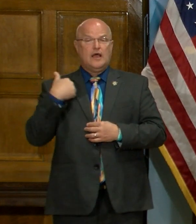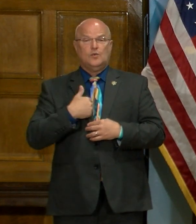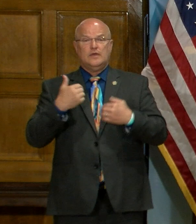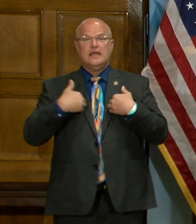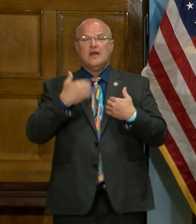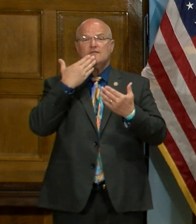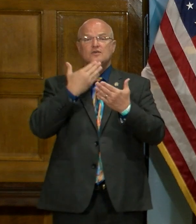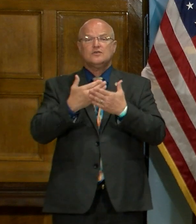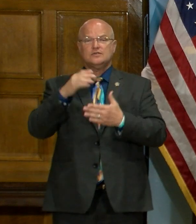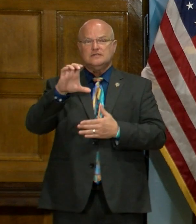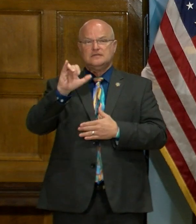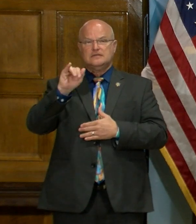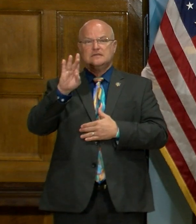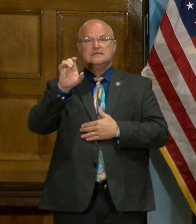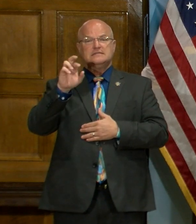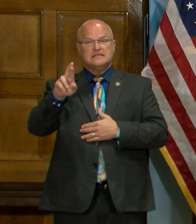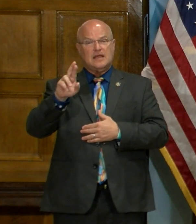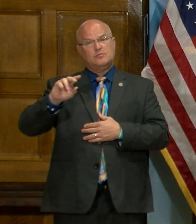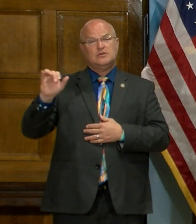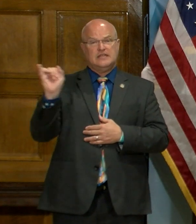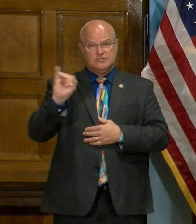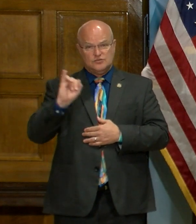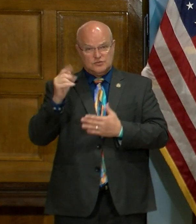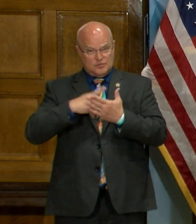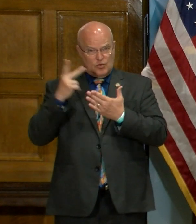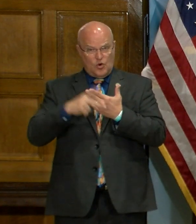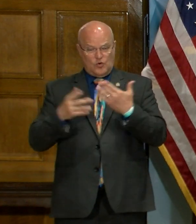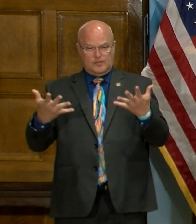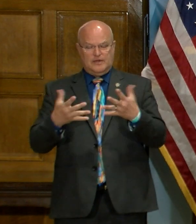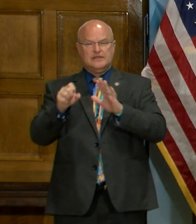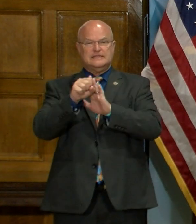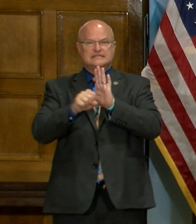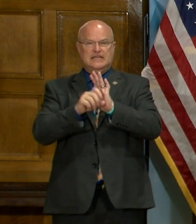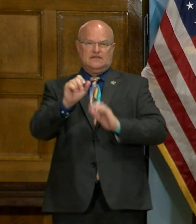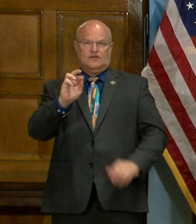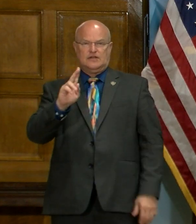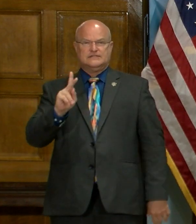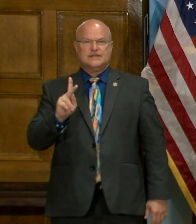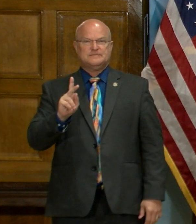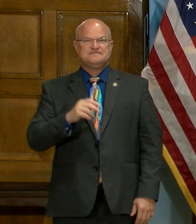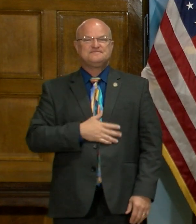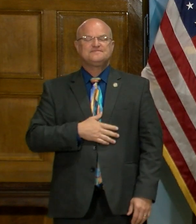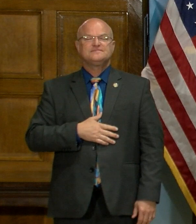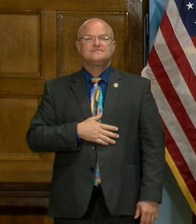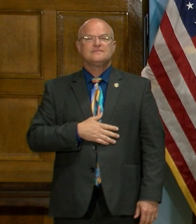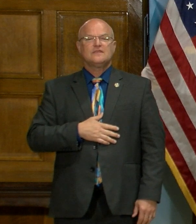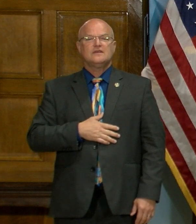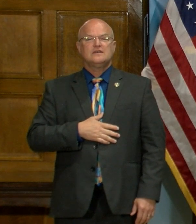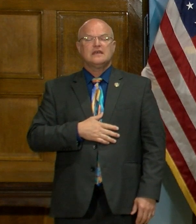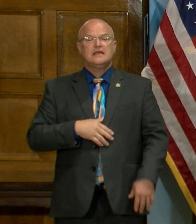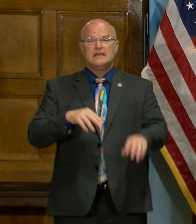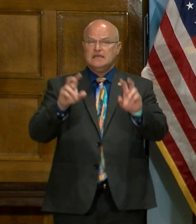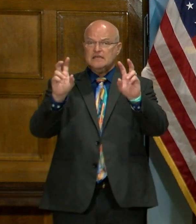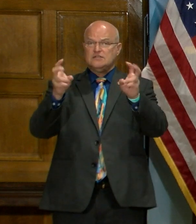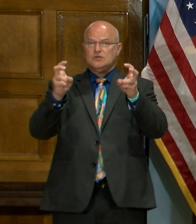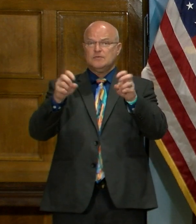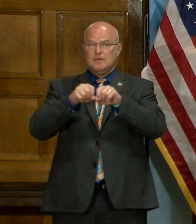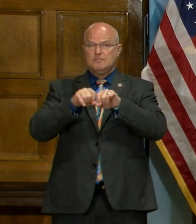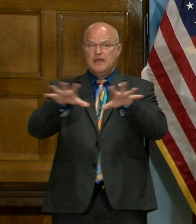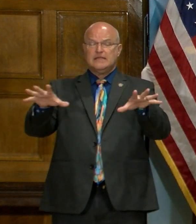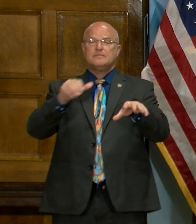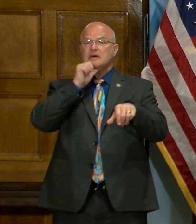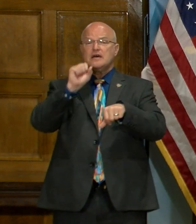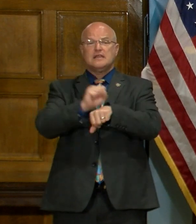have a good cyber insurance program here in the state. In terms of the